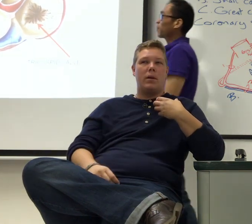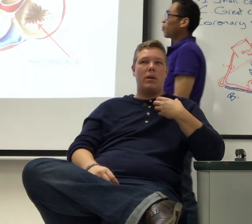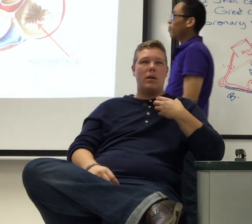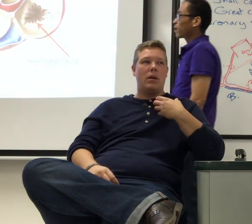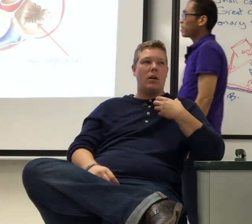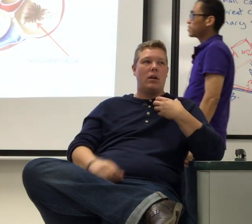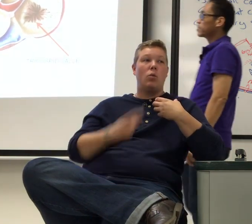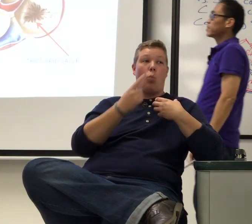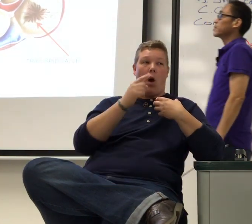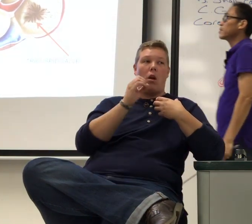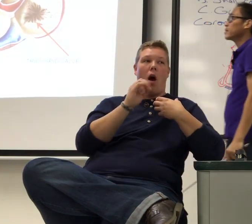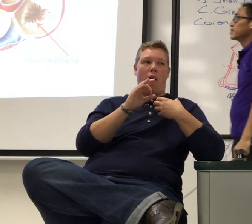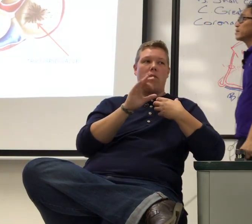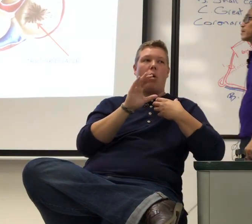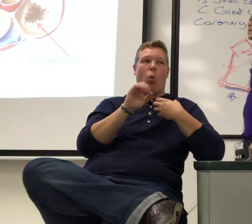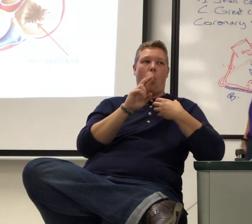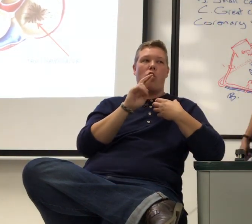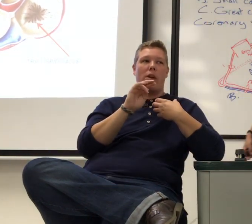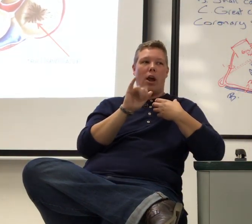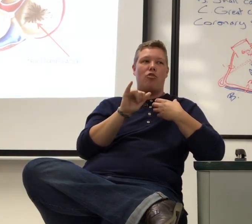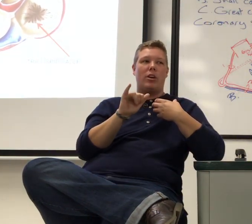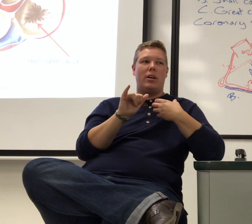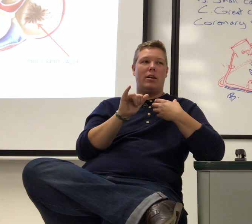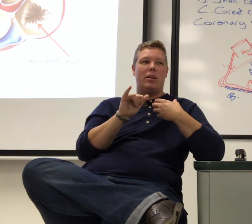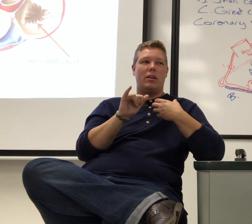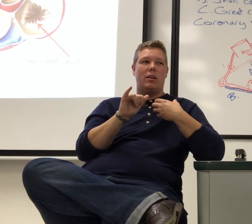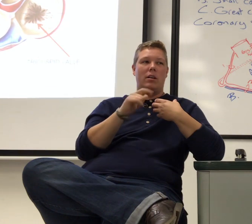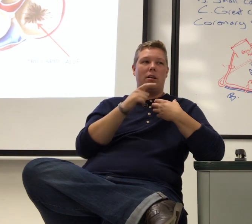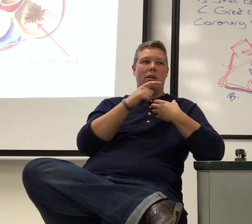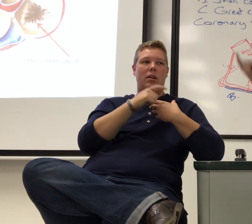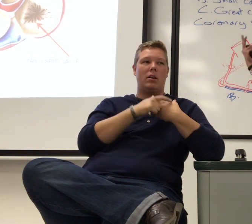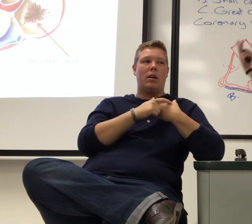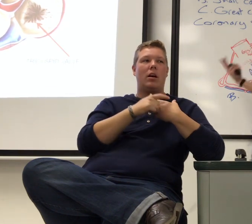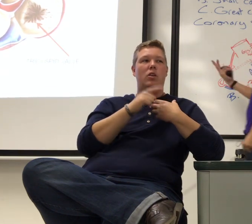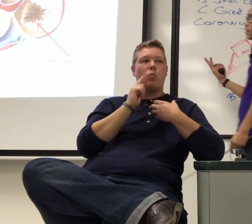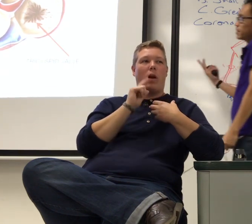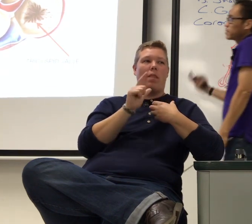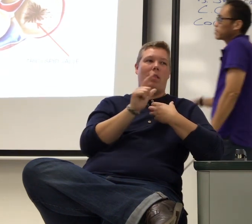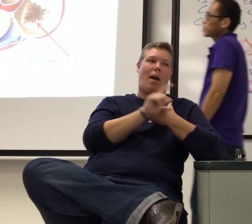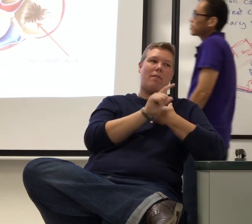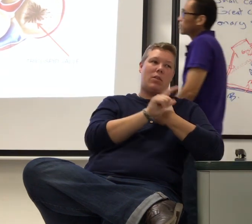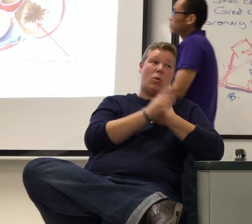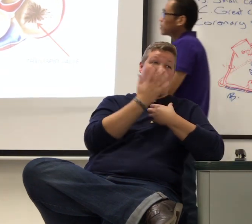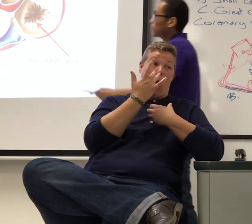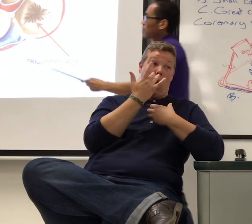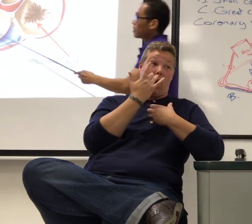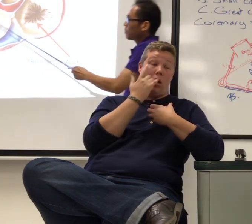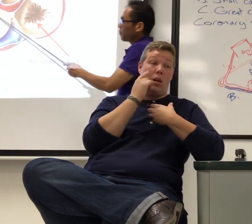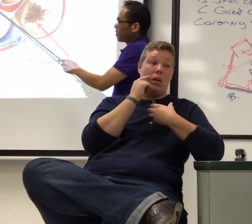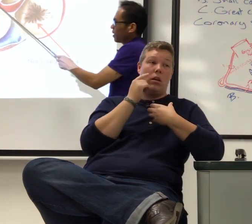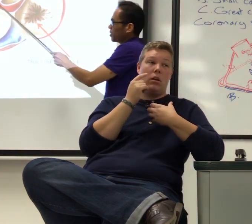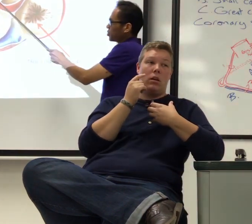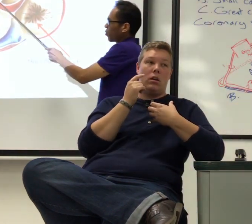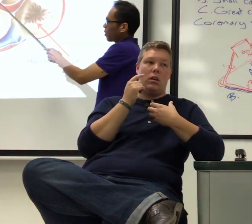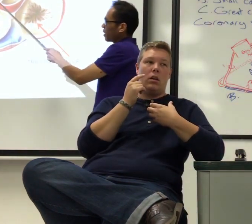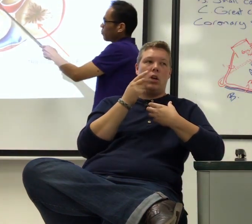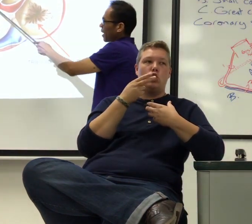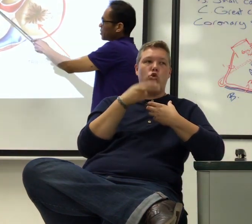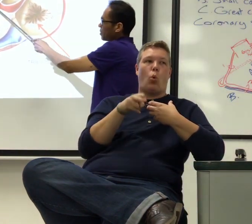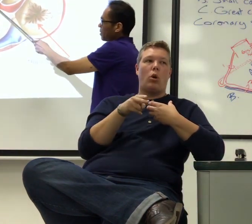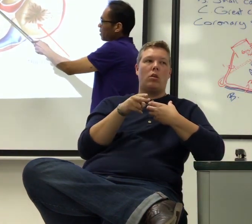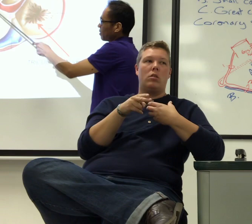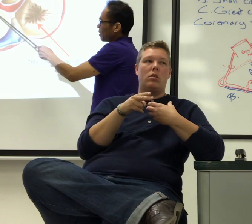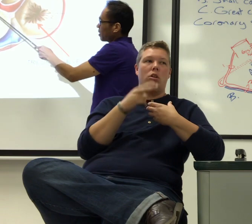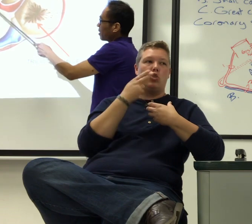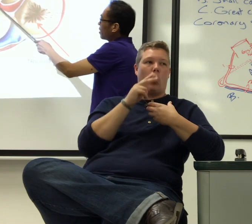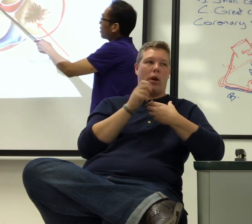Well, it's one of the coronaries. It's the one on the left. How I can tell is it's short. It